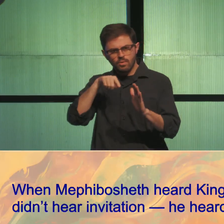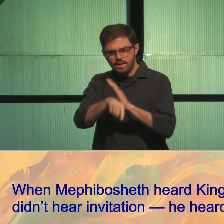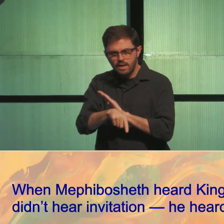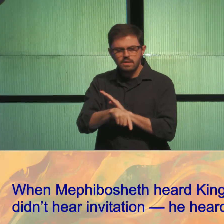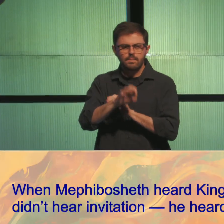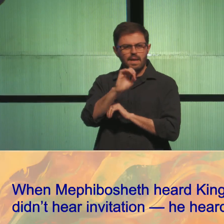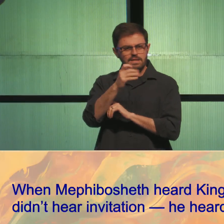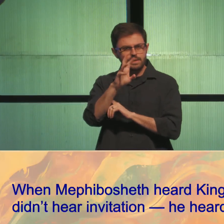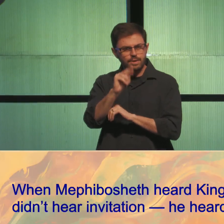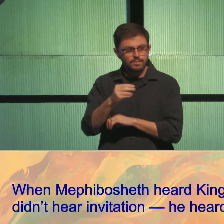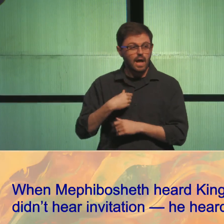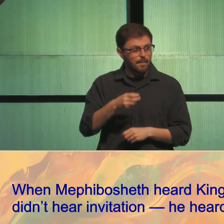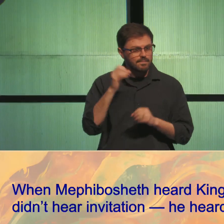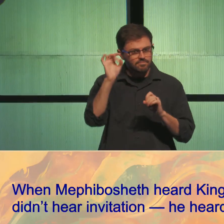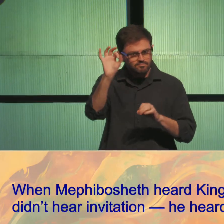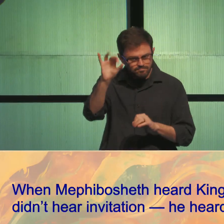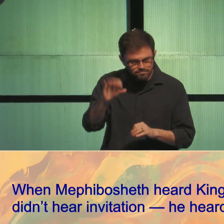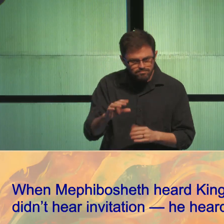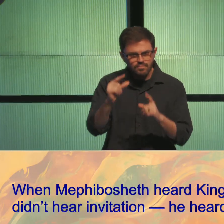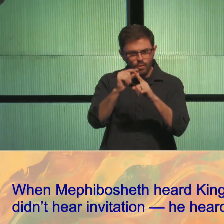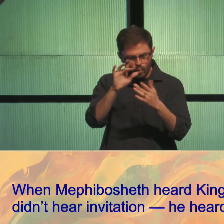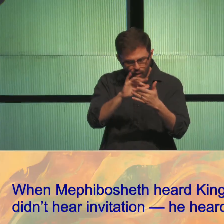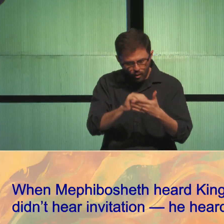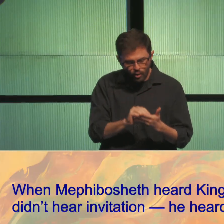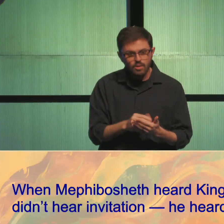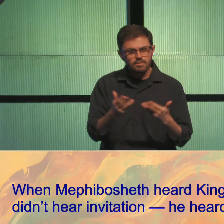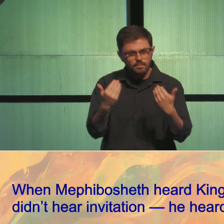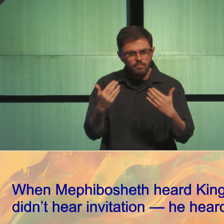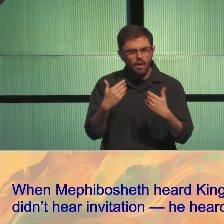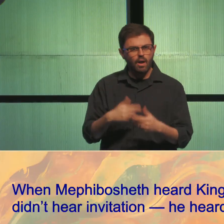on, people. Stay with me.